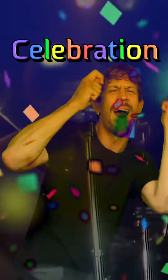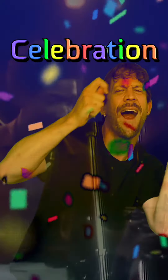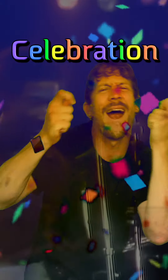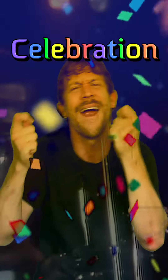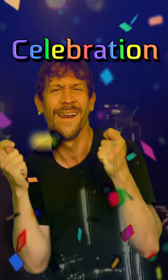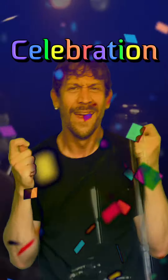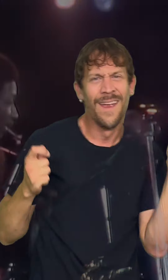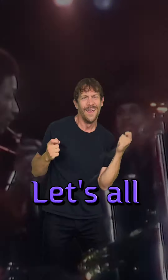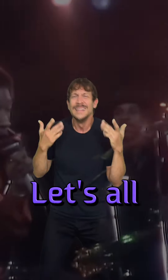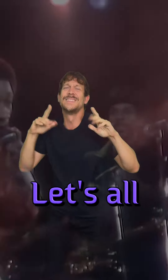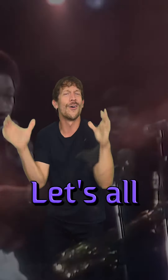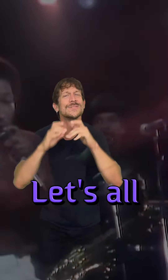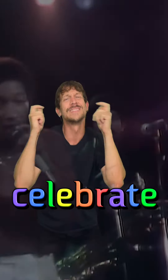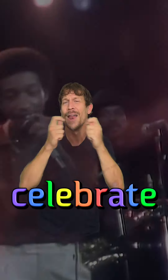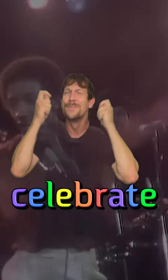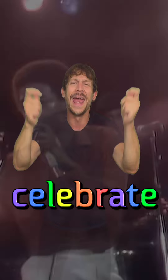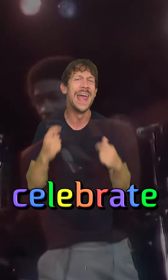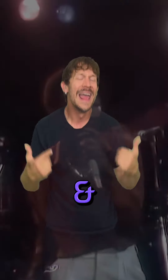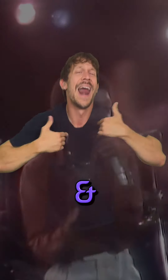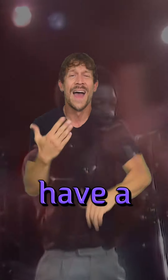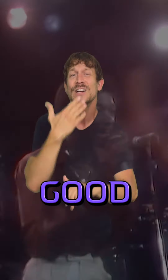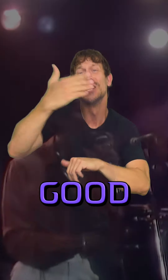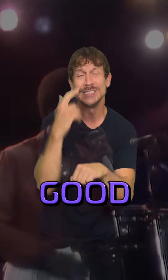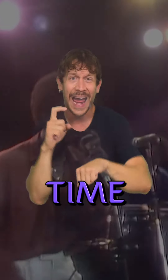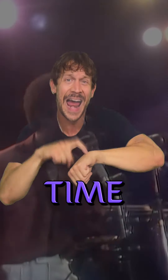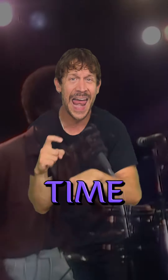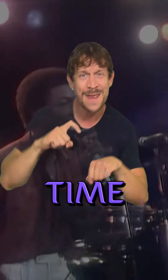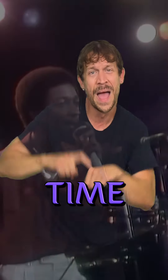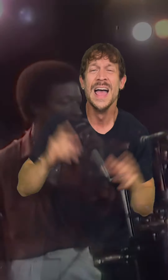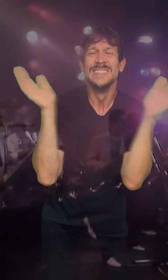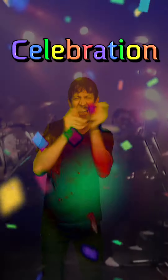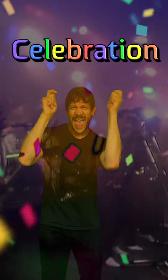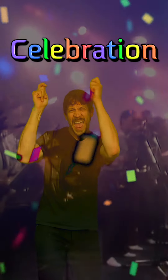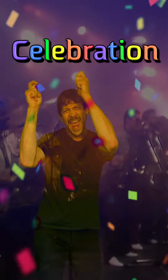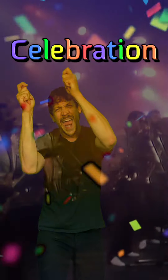Celebration. Let's all celebrate and have a good time.